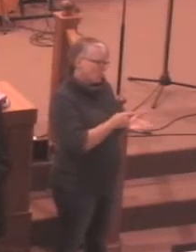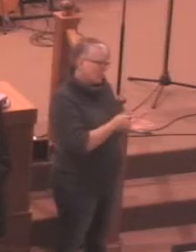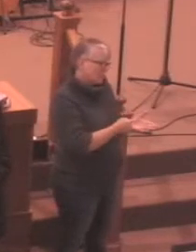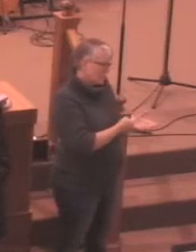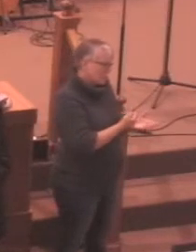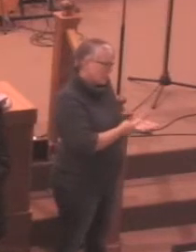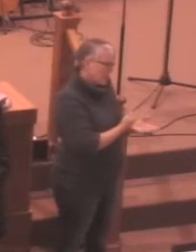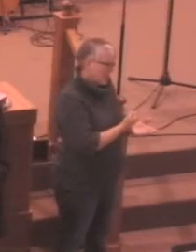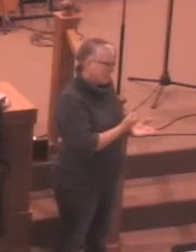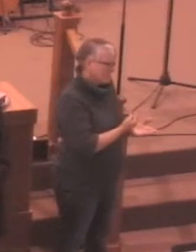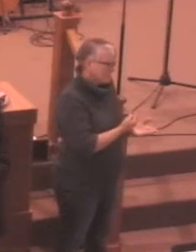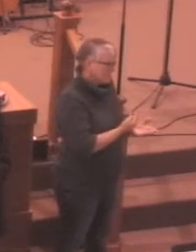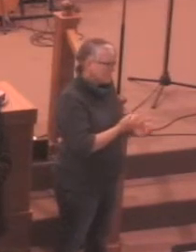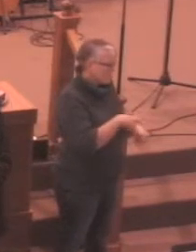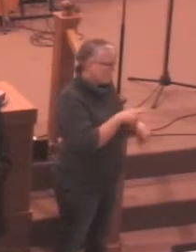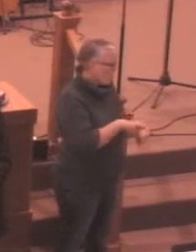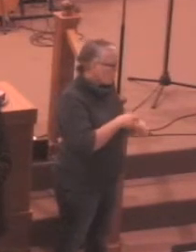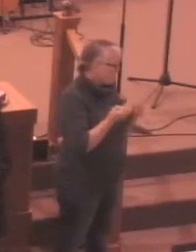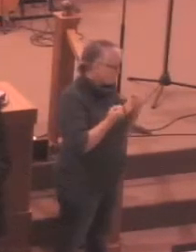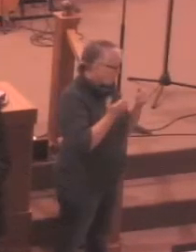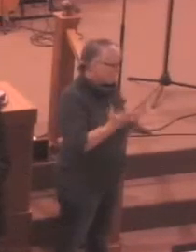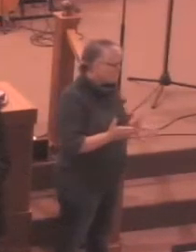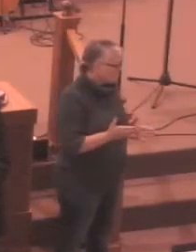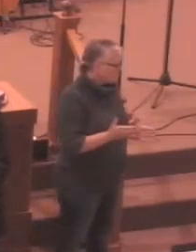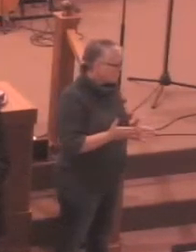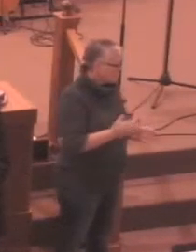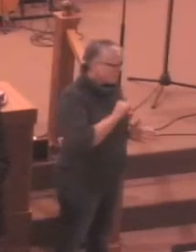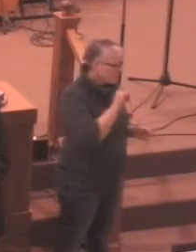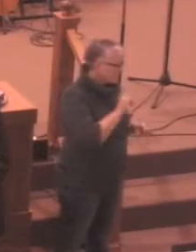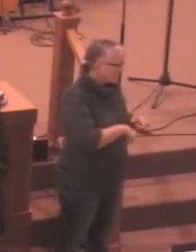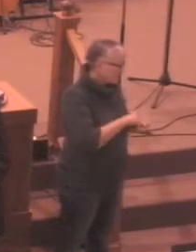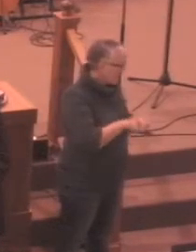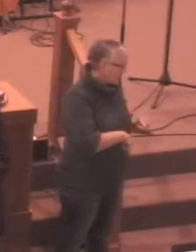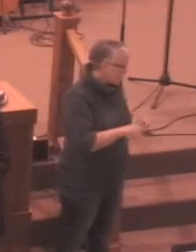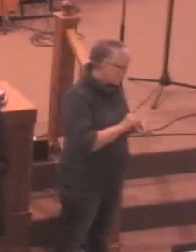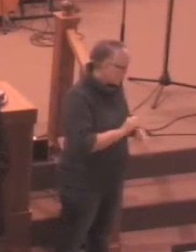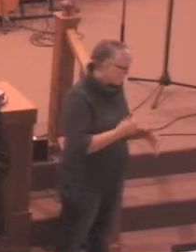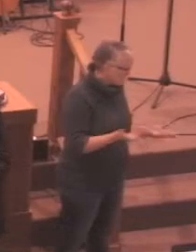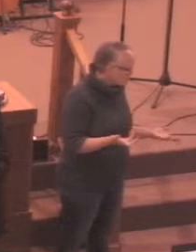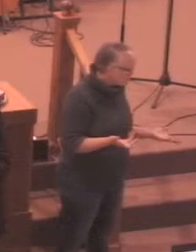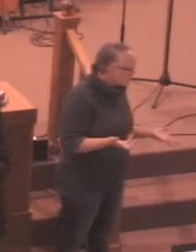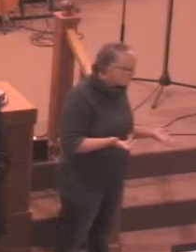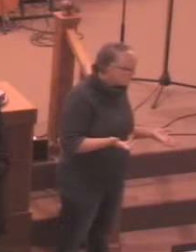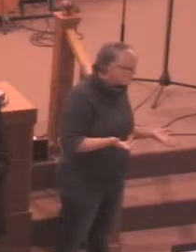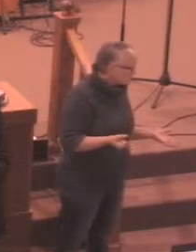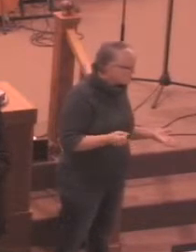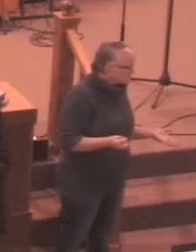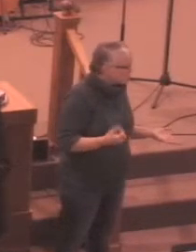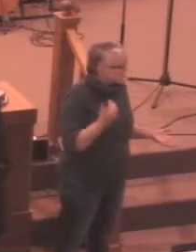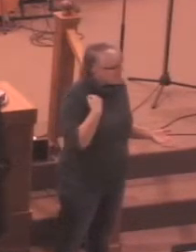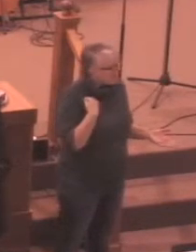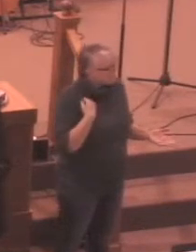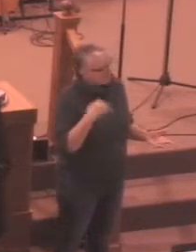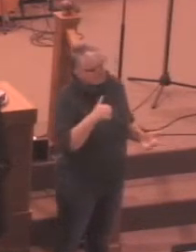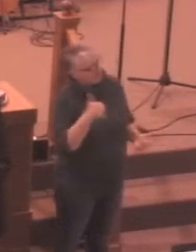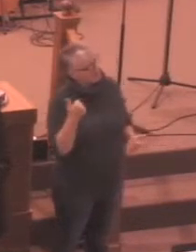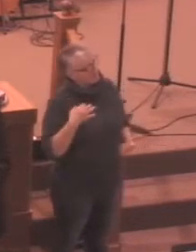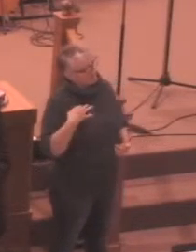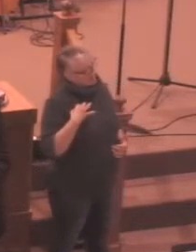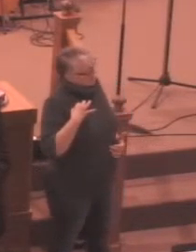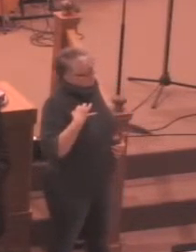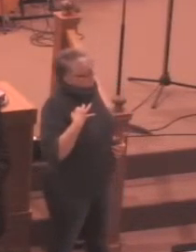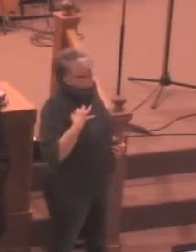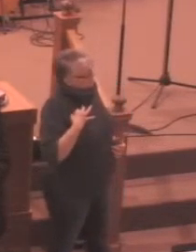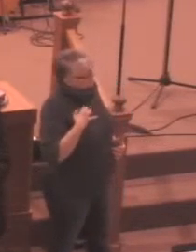that the regular drivers are not able to do it, so there are other volunteers